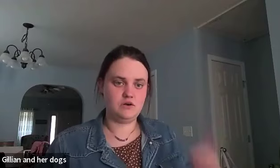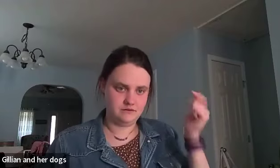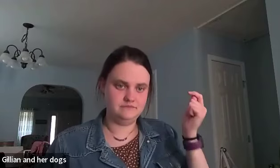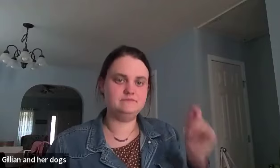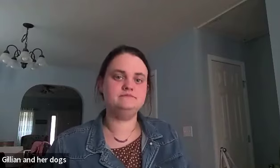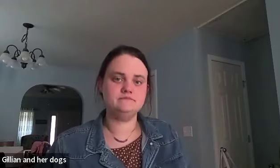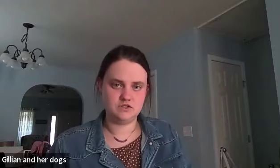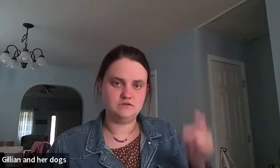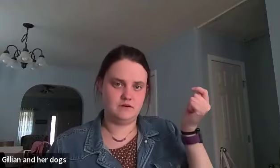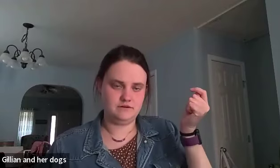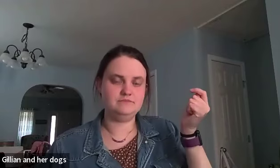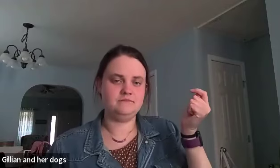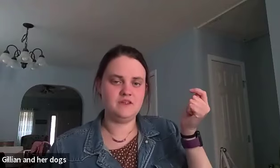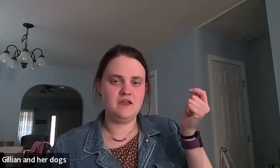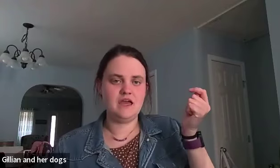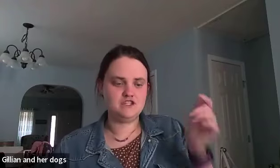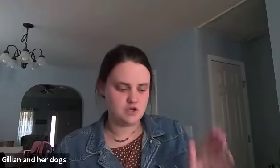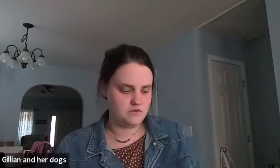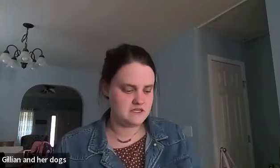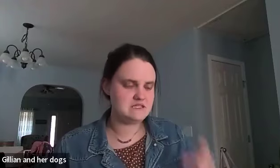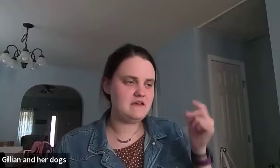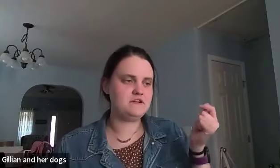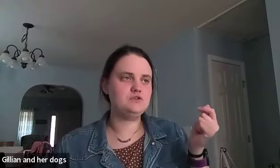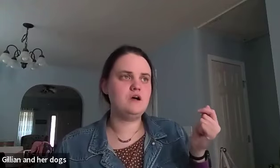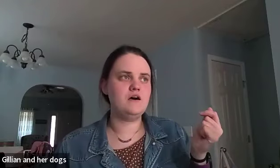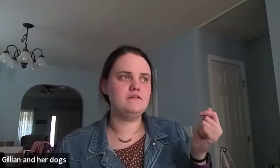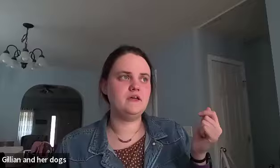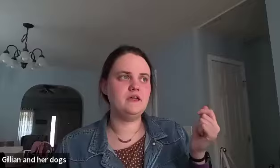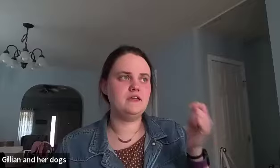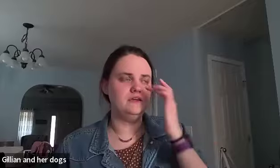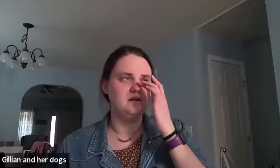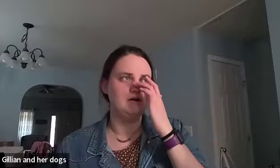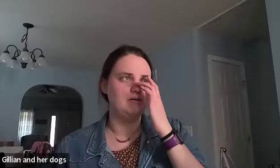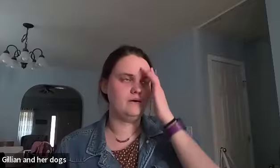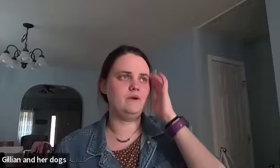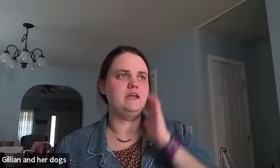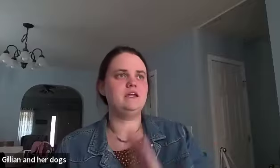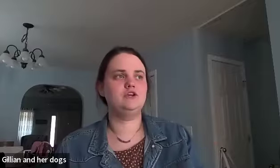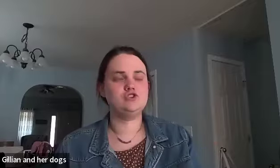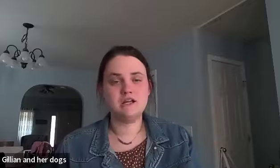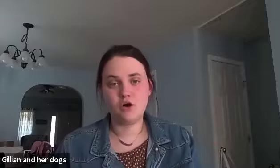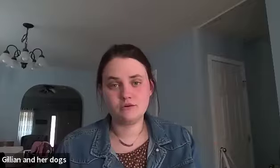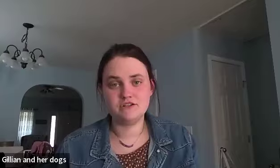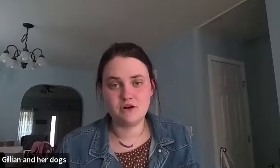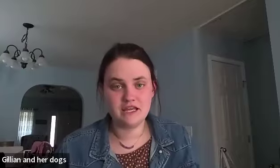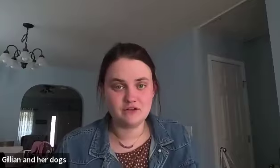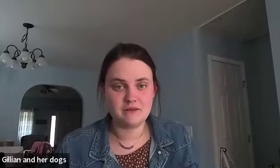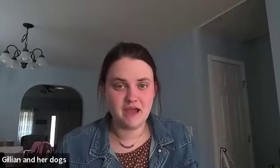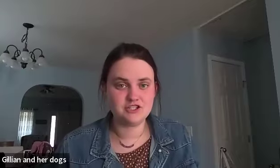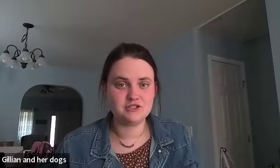dog, dog. And so this is that visual of, when you're trying to call to a dog and you like pat your